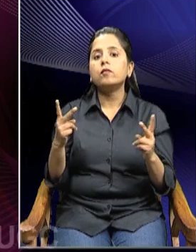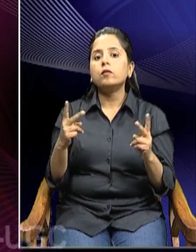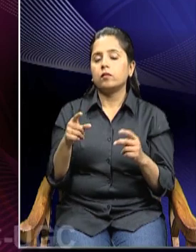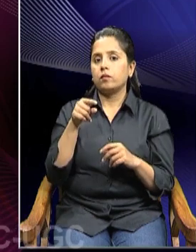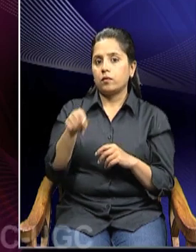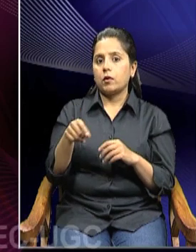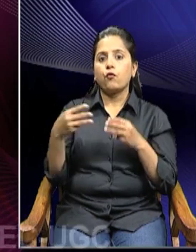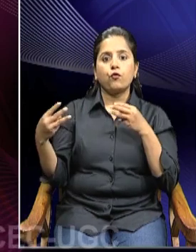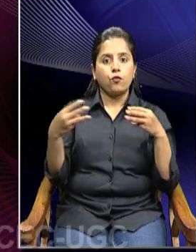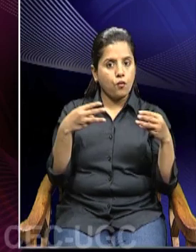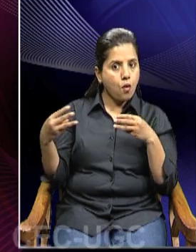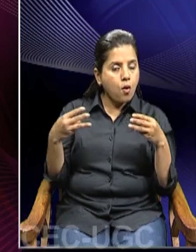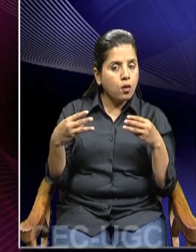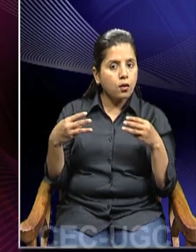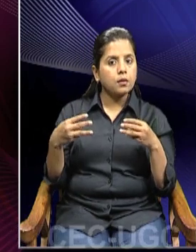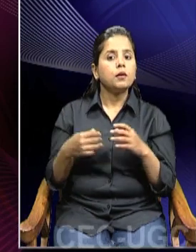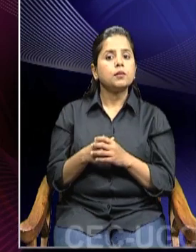that war is